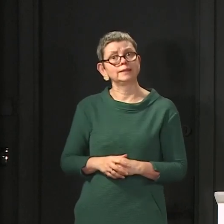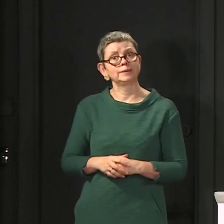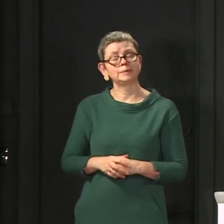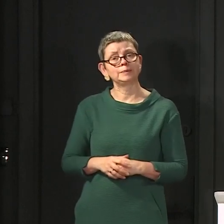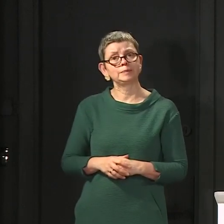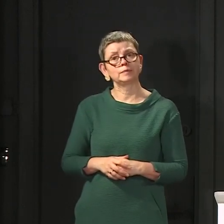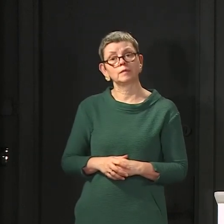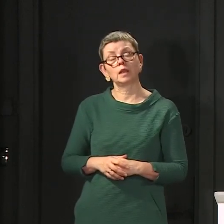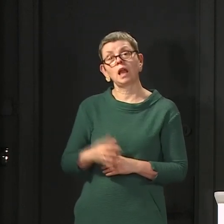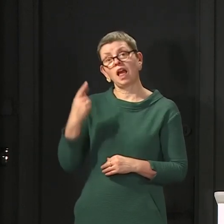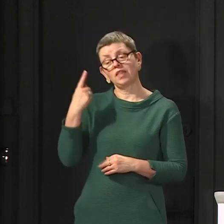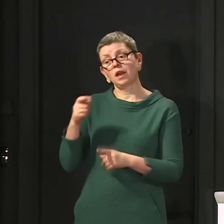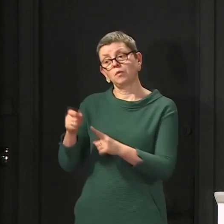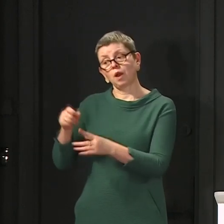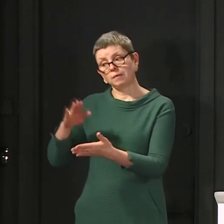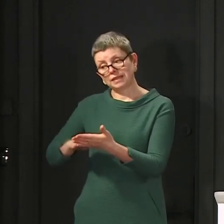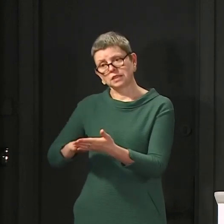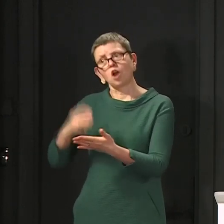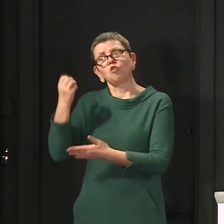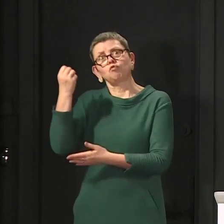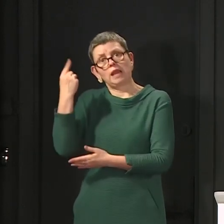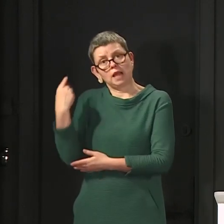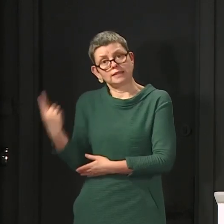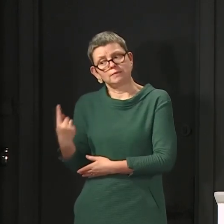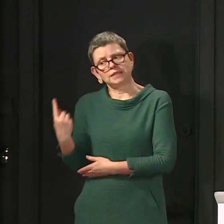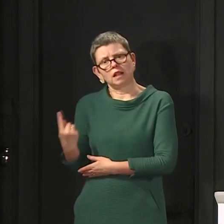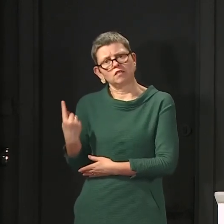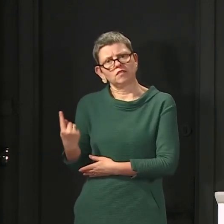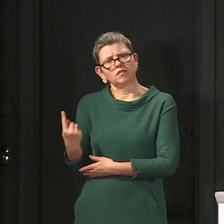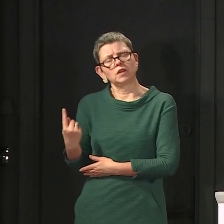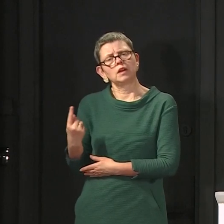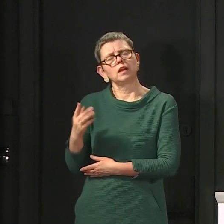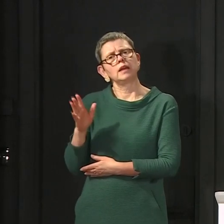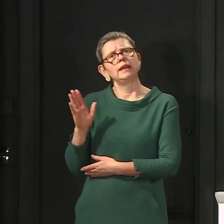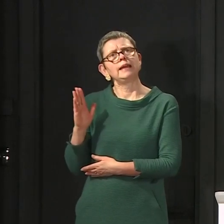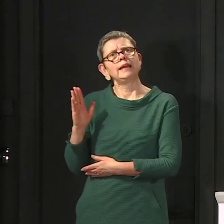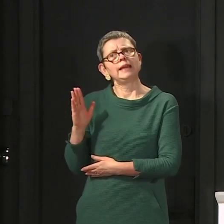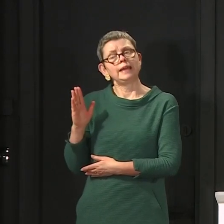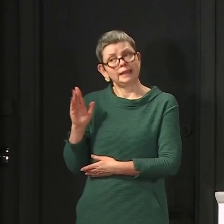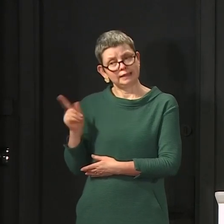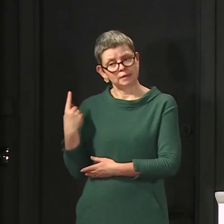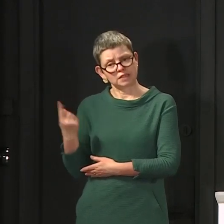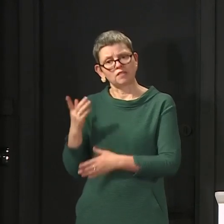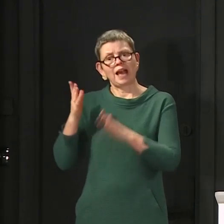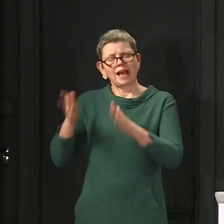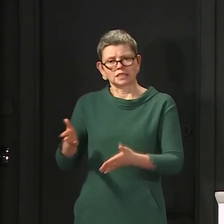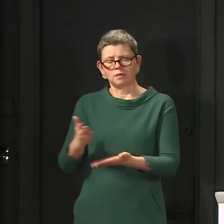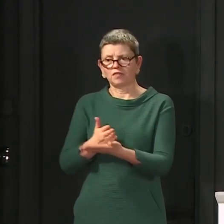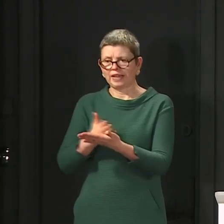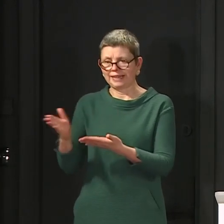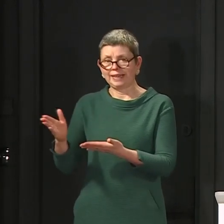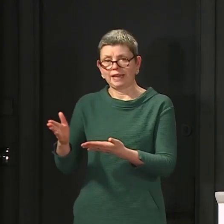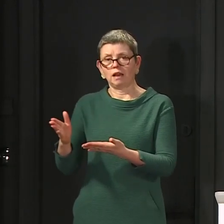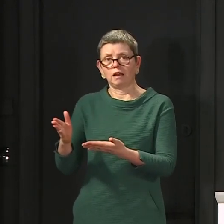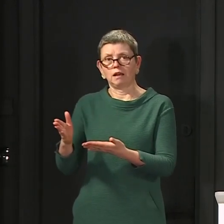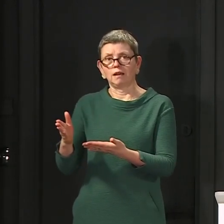the Prime Minister, and I think it's a point he recognises, that he has to be clear with people that some of what he is